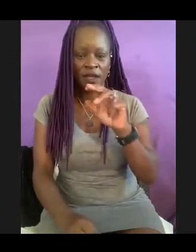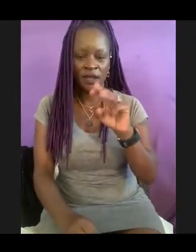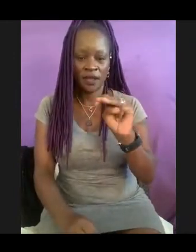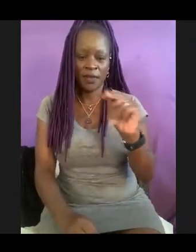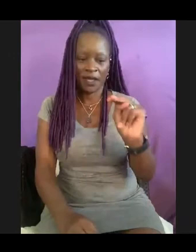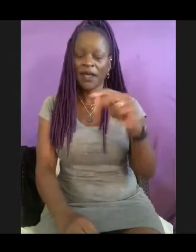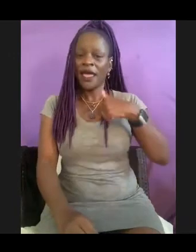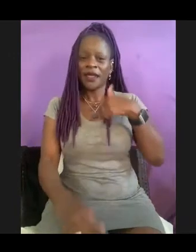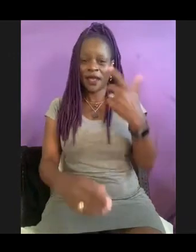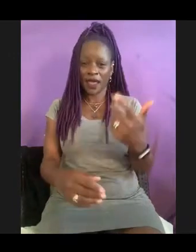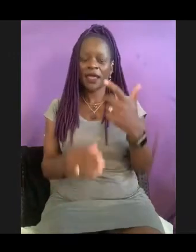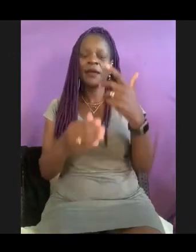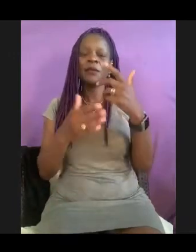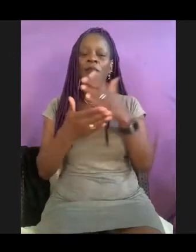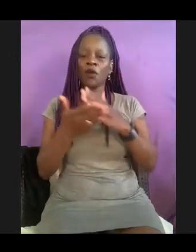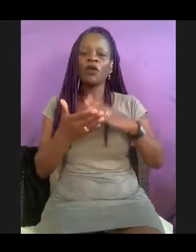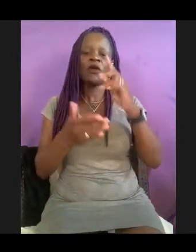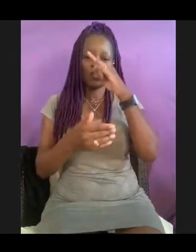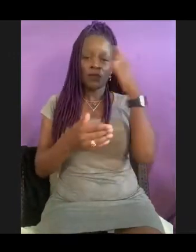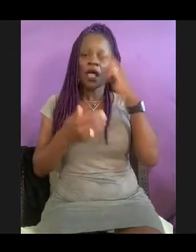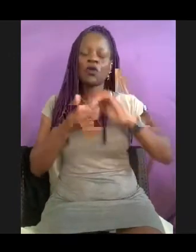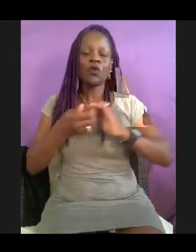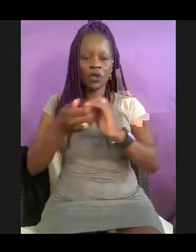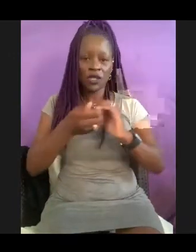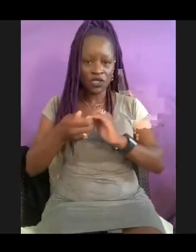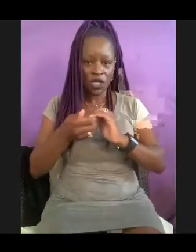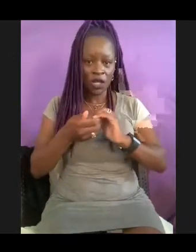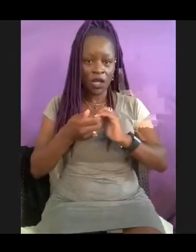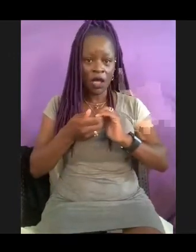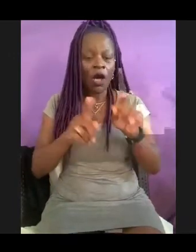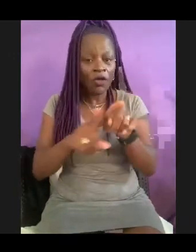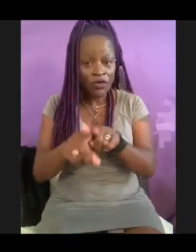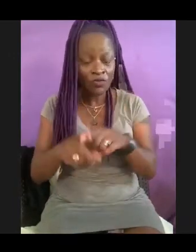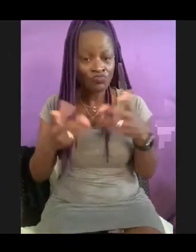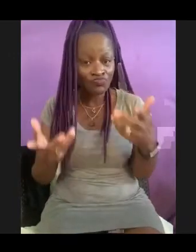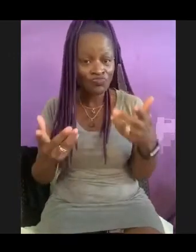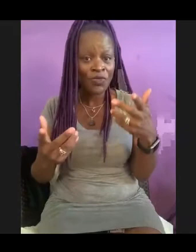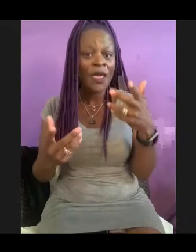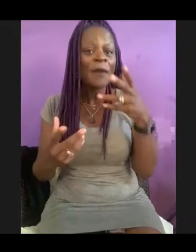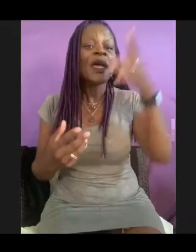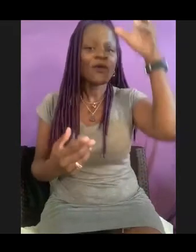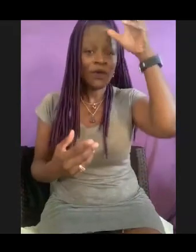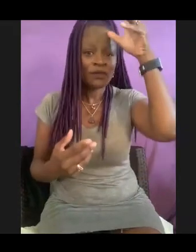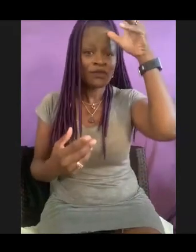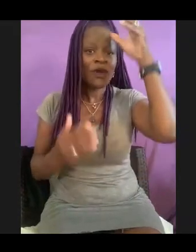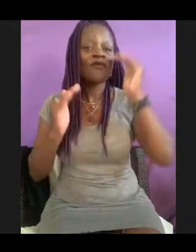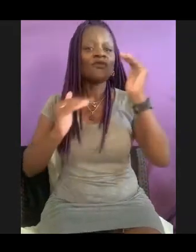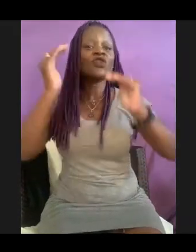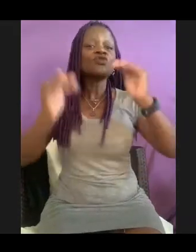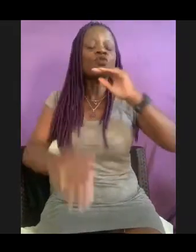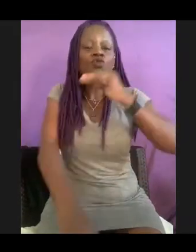Coalition. I am also a parent of an adult daughter who requires